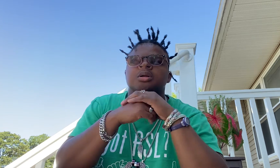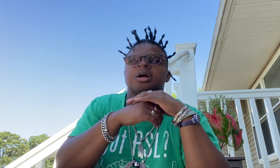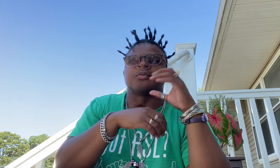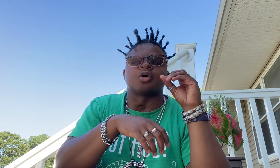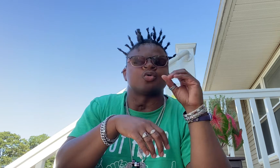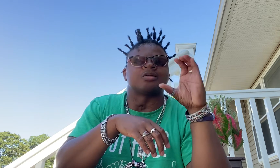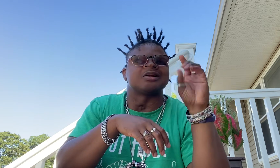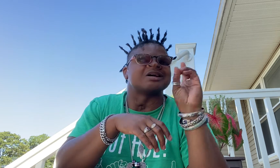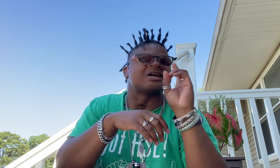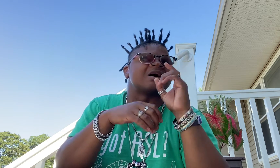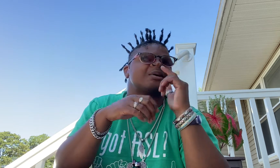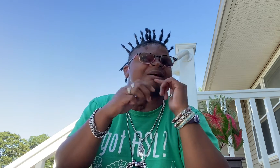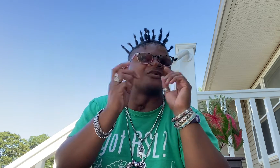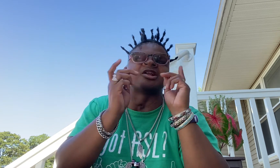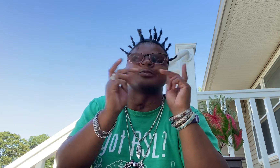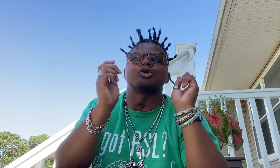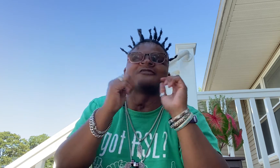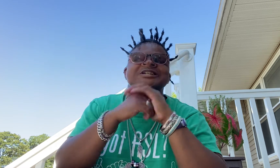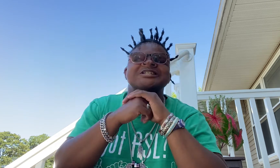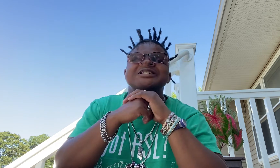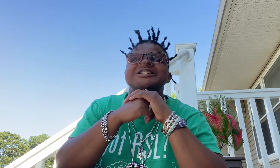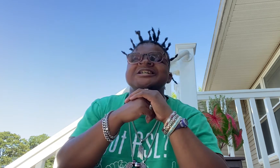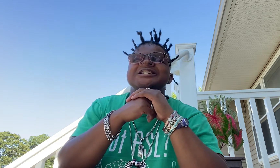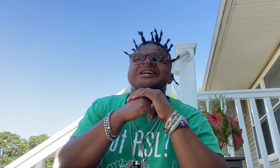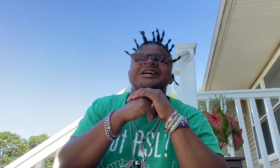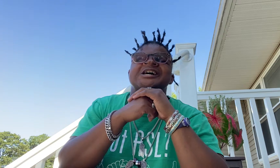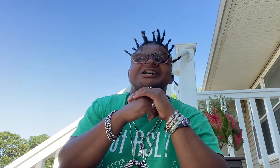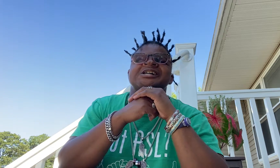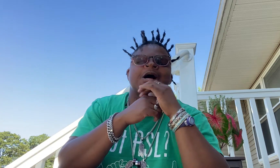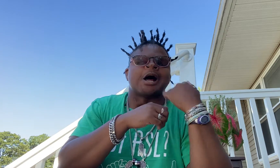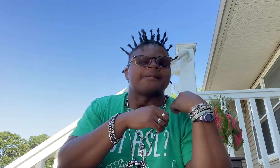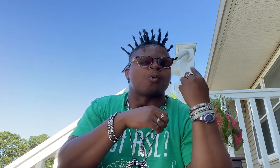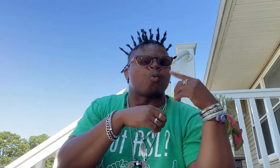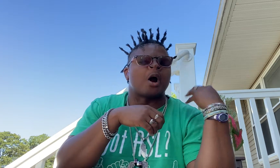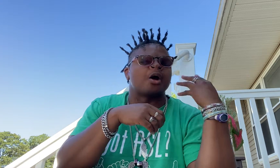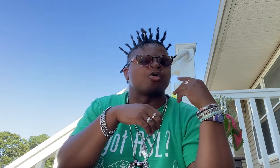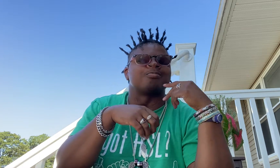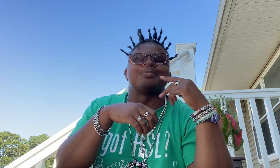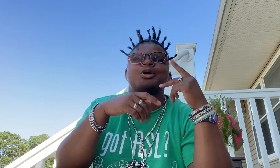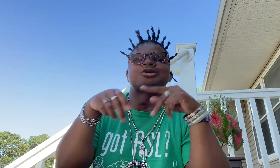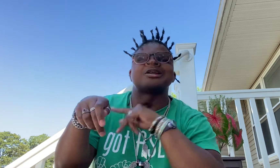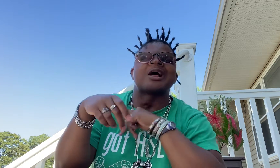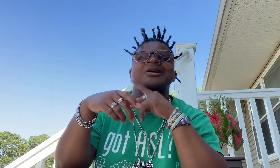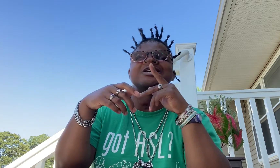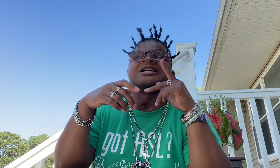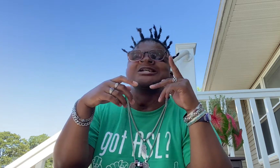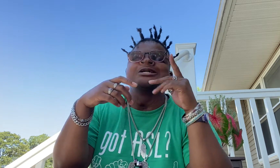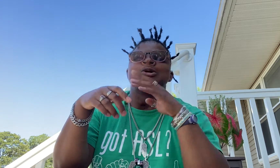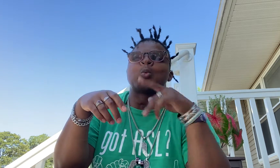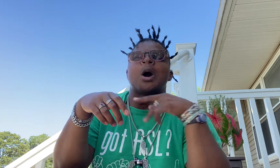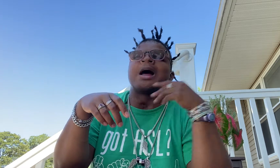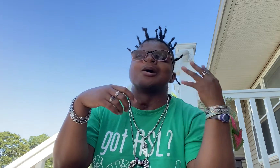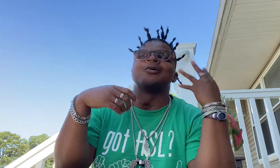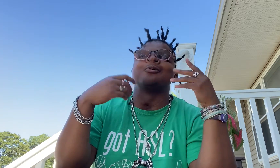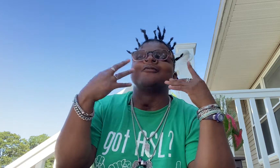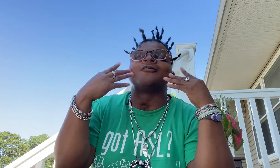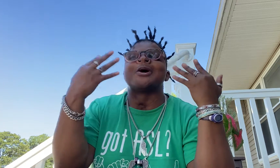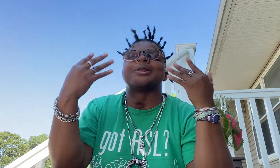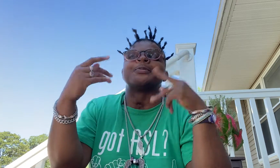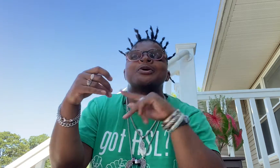have OCD. I like everything perfect, and I have a wild personality, friendly